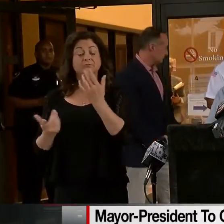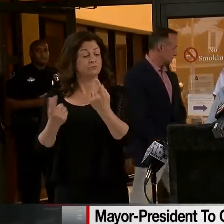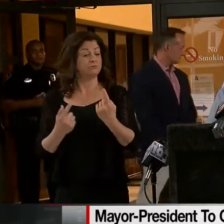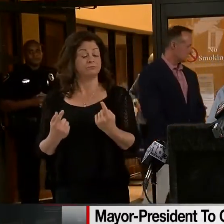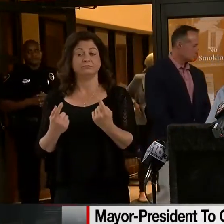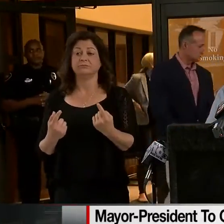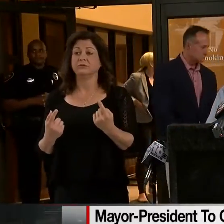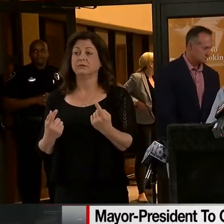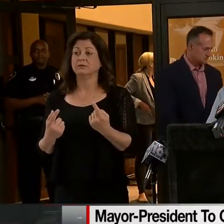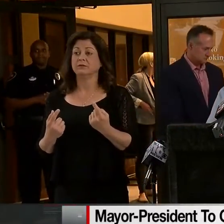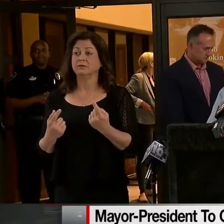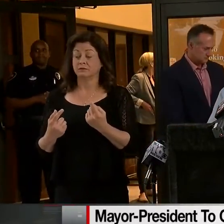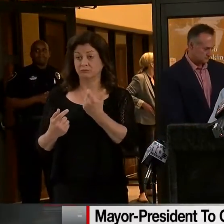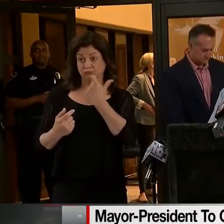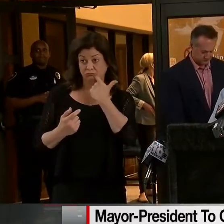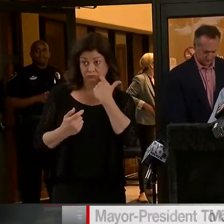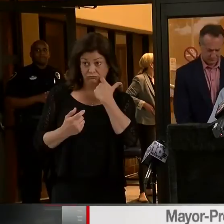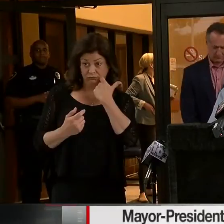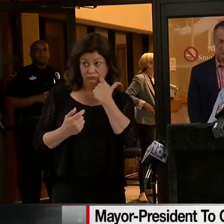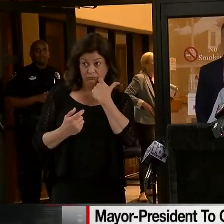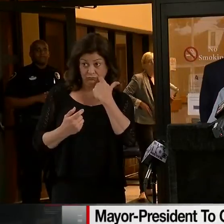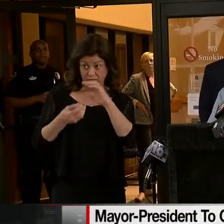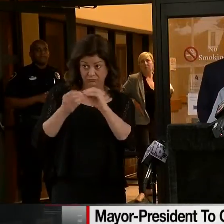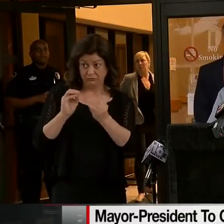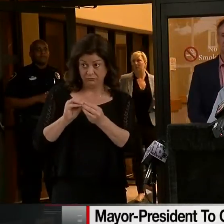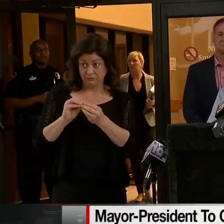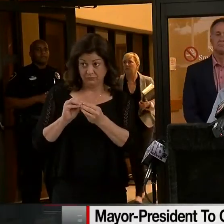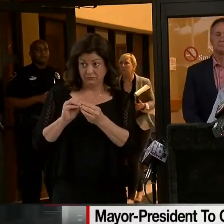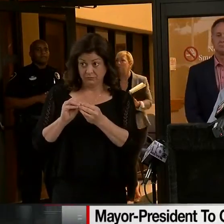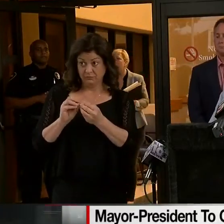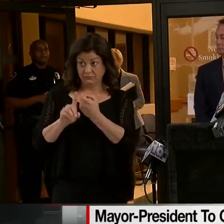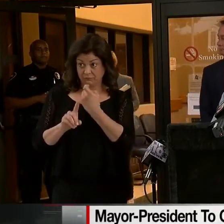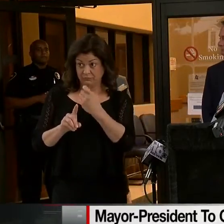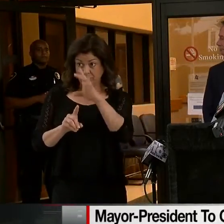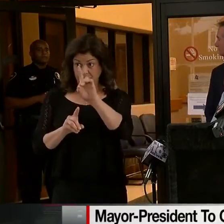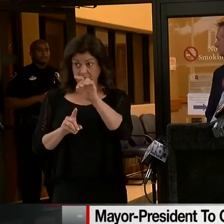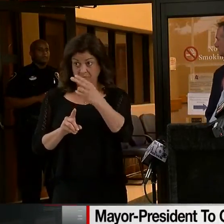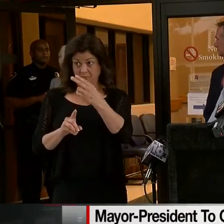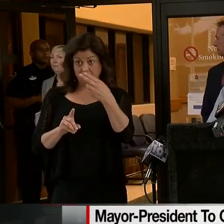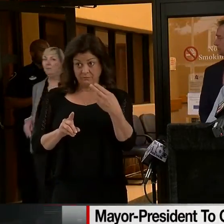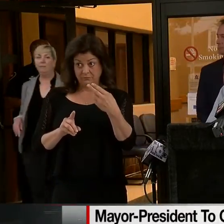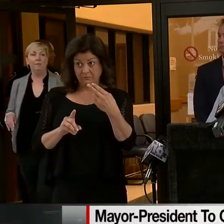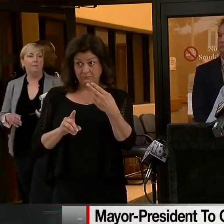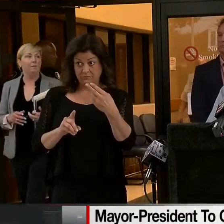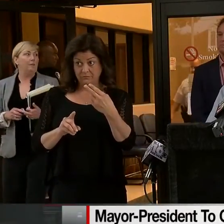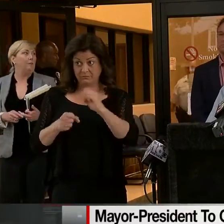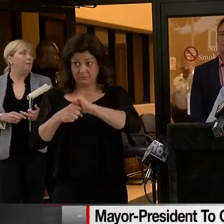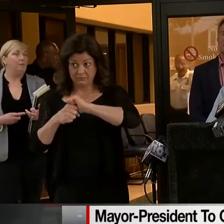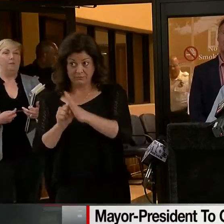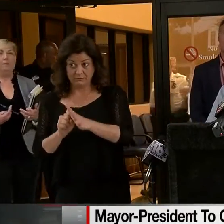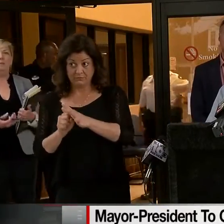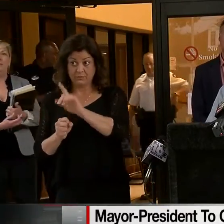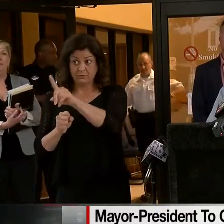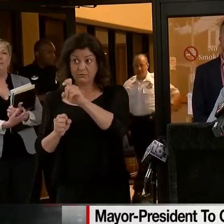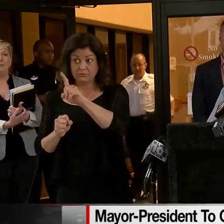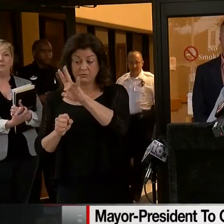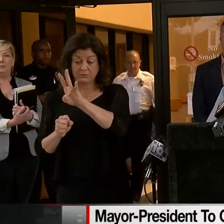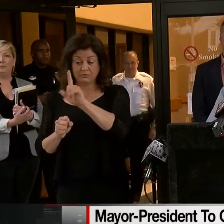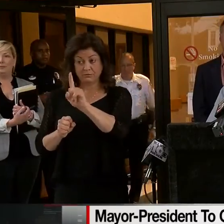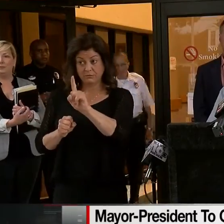most of you know, the latest numbers from Louisiana Department of Health on COVID-19 stand at 171 with 4 reported deaths